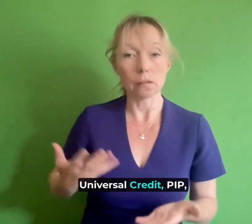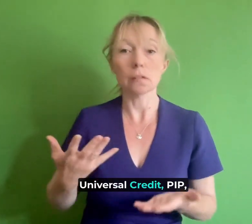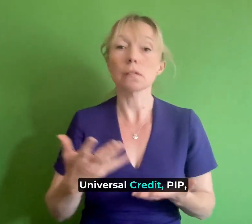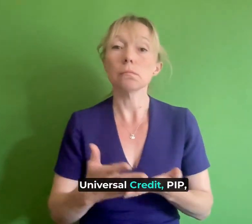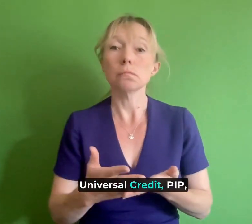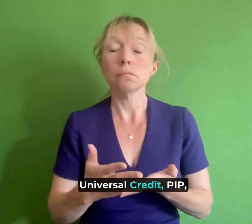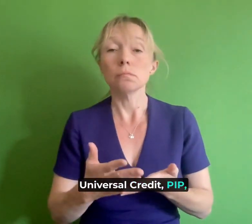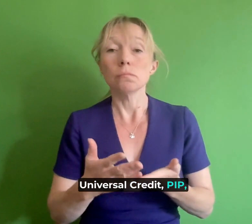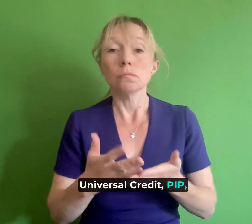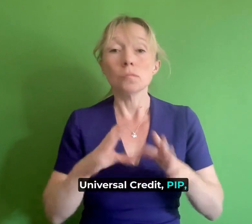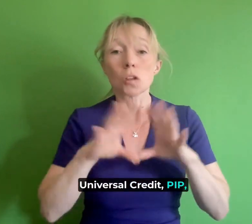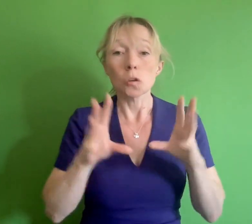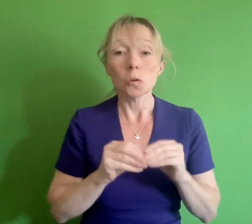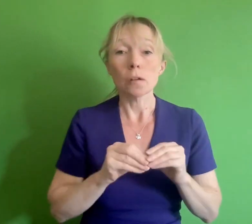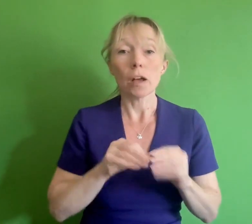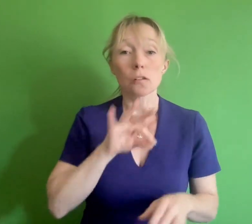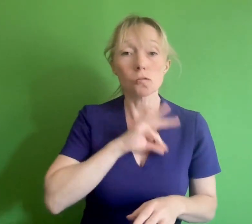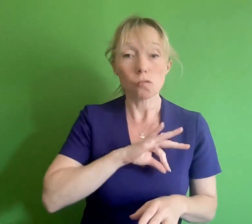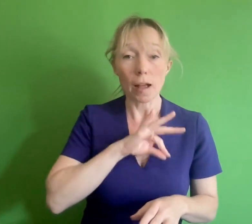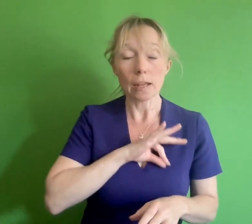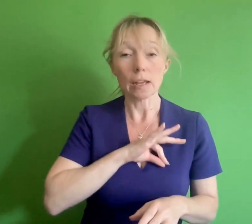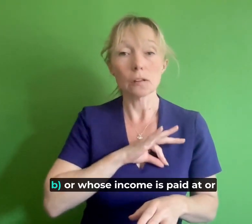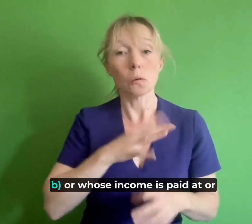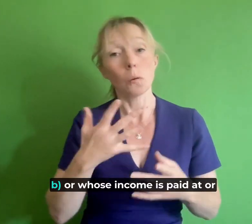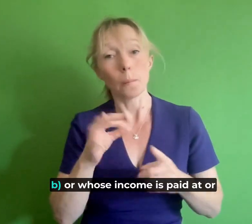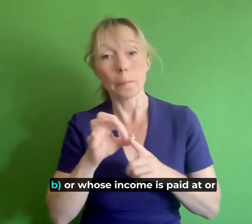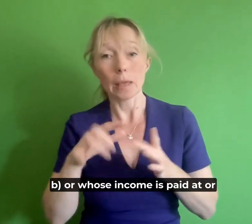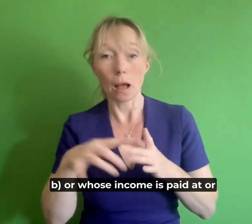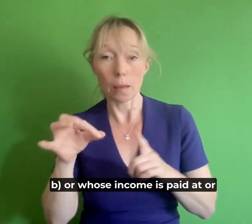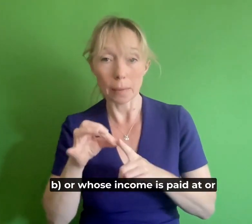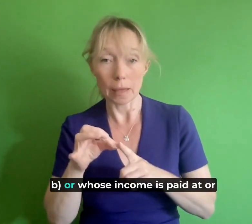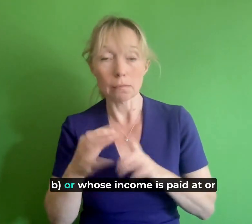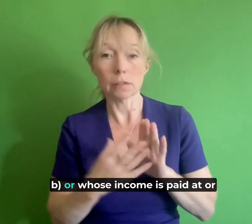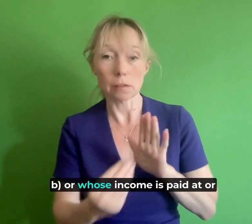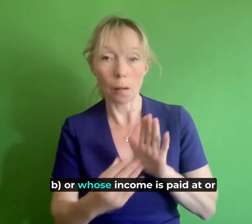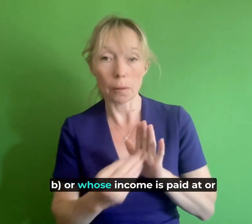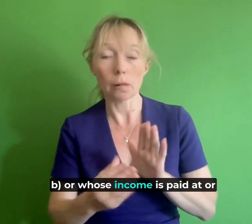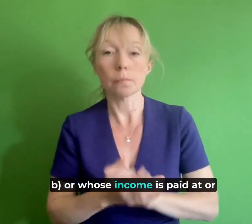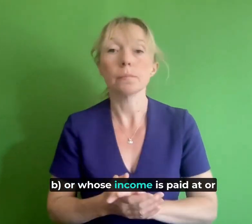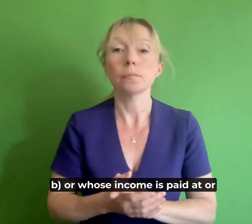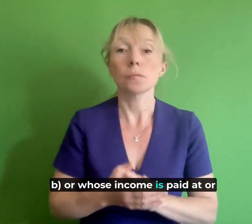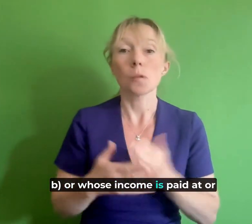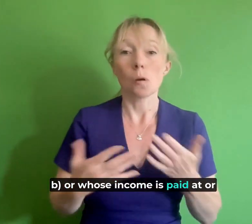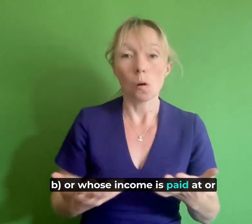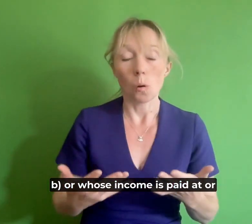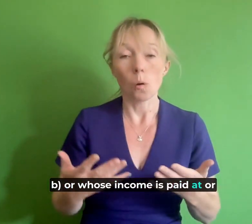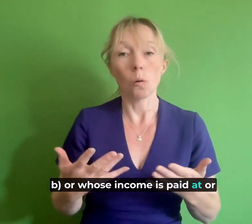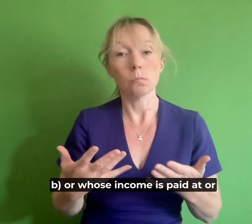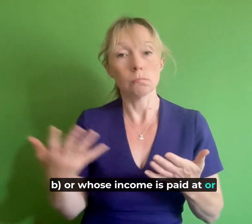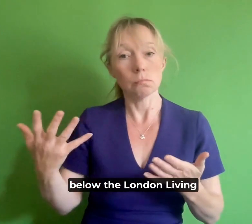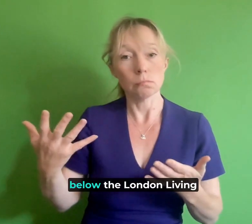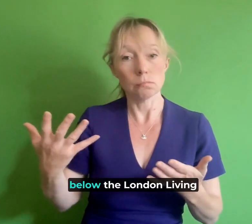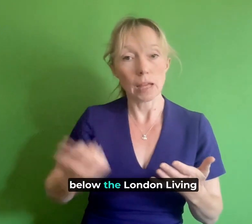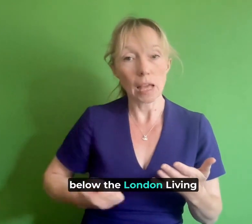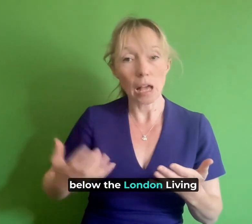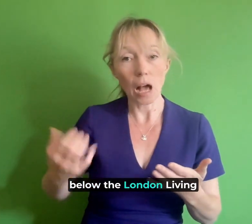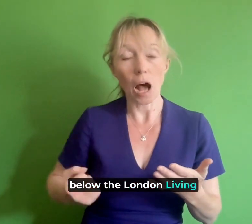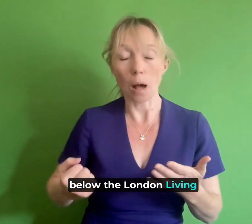credit, PIP, B. or whose income is paid at or below the London living